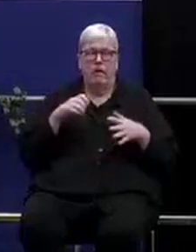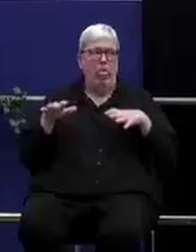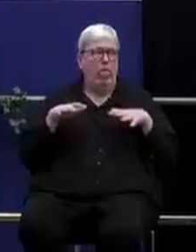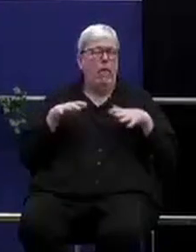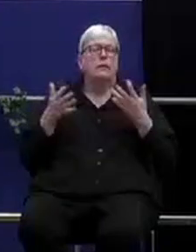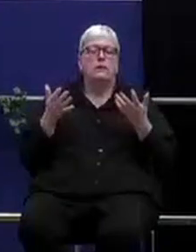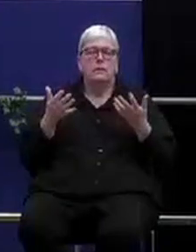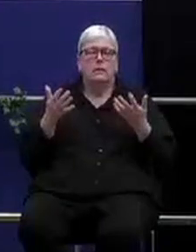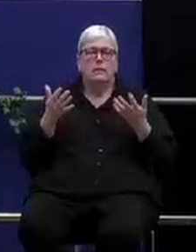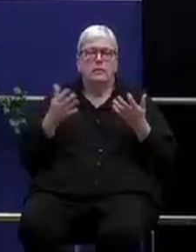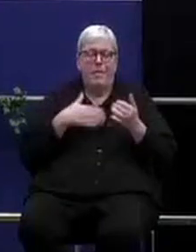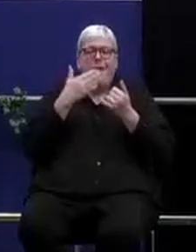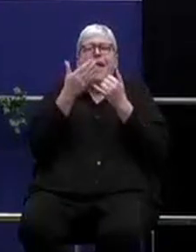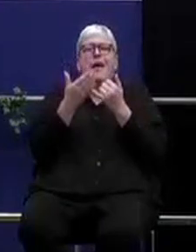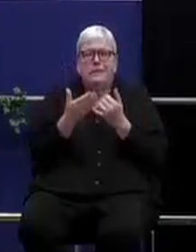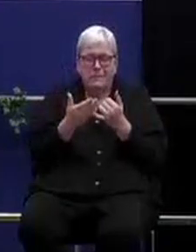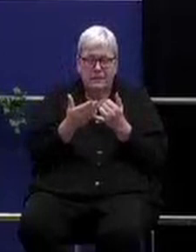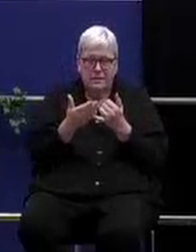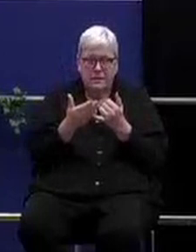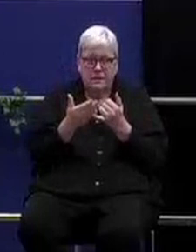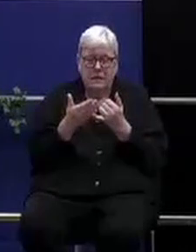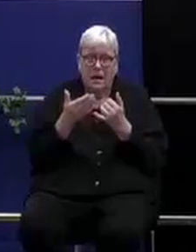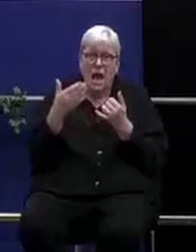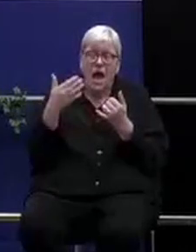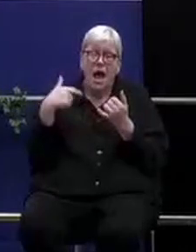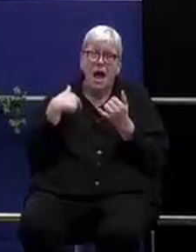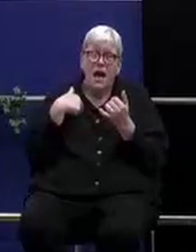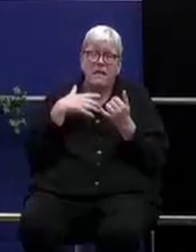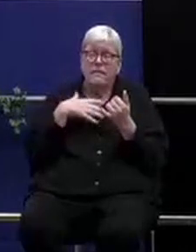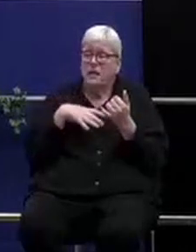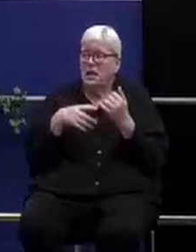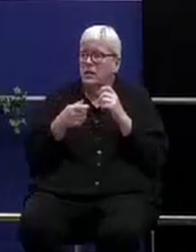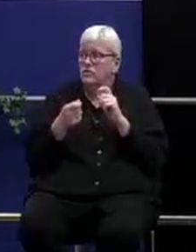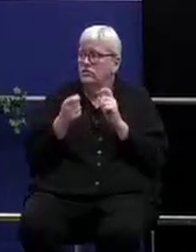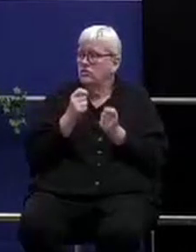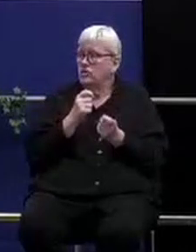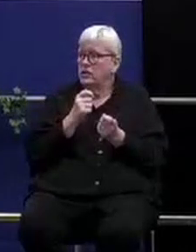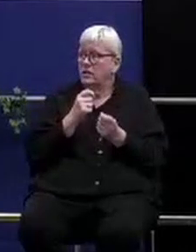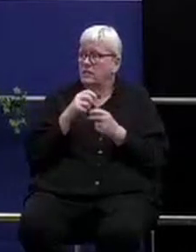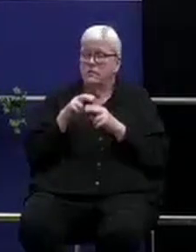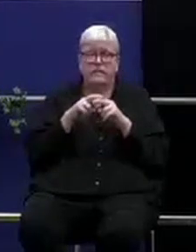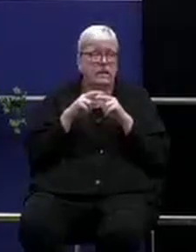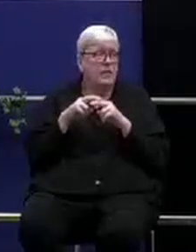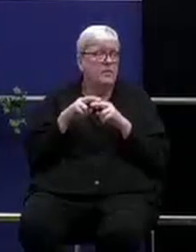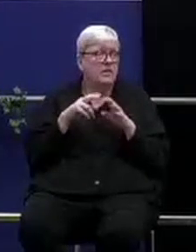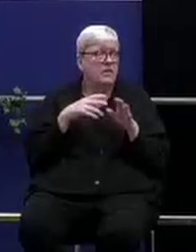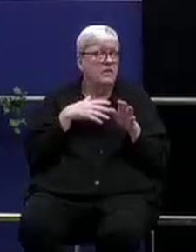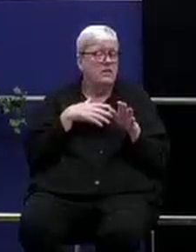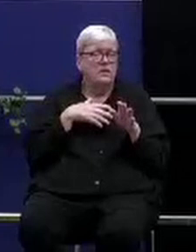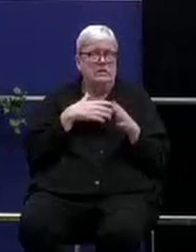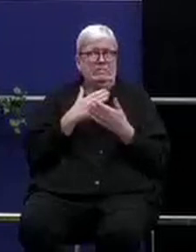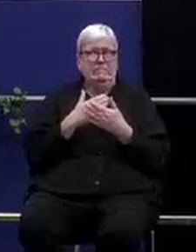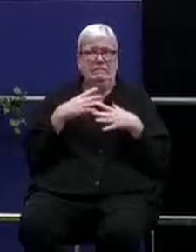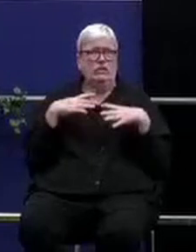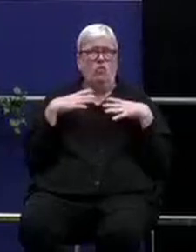And then by the end of it, I remember them changing the rules and saying, oh, you can go out and see your family. And I was a bit like, oh, I don't know if I'm ready, you know, to